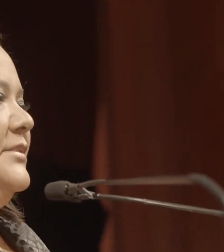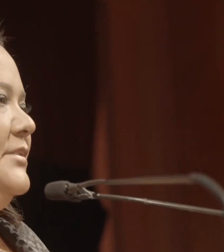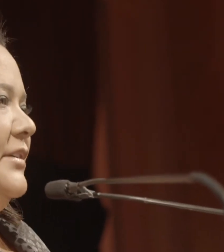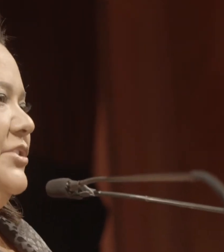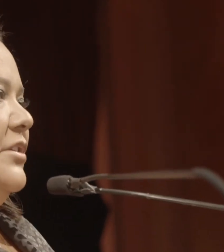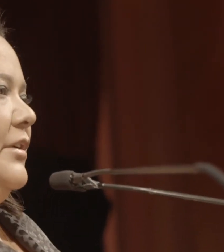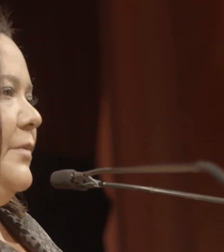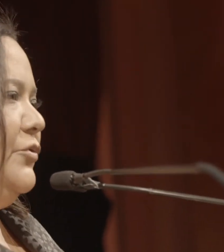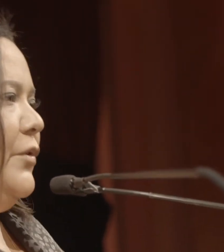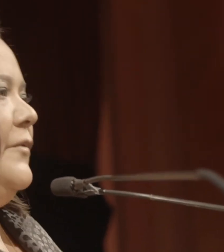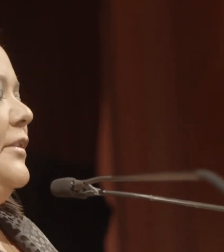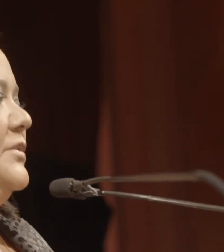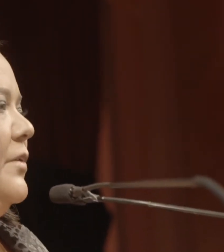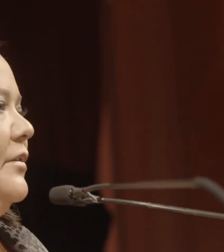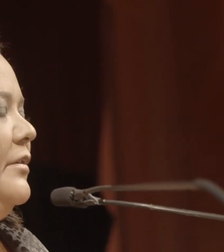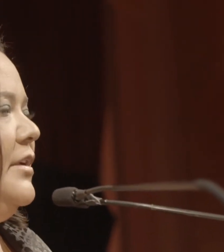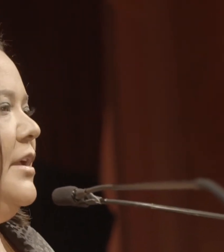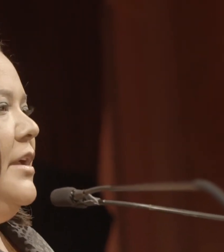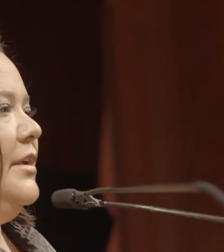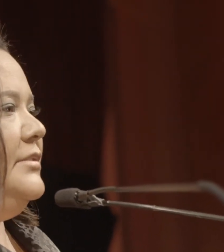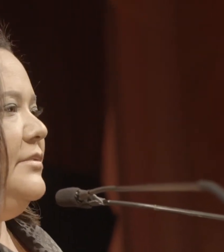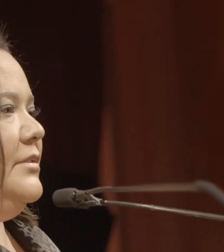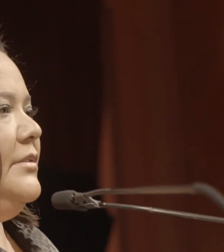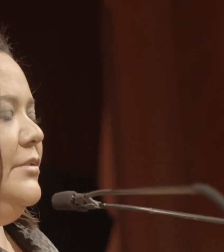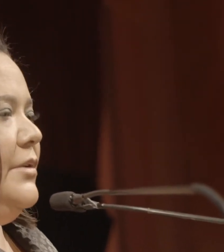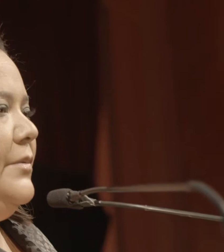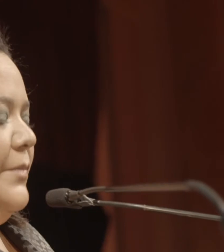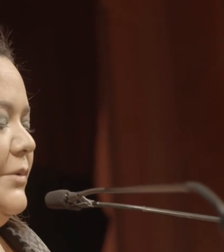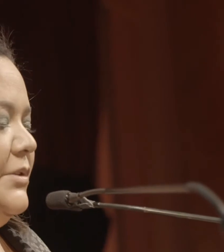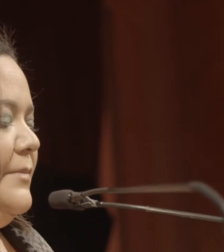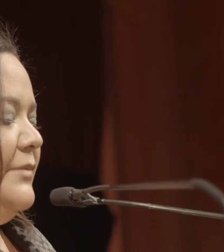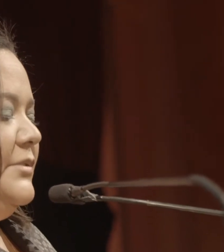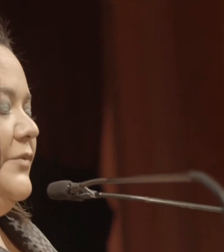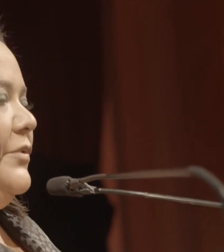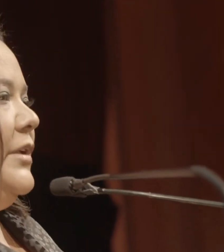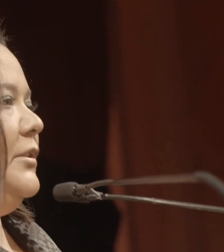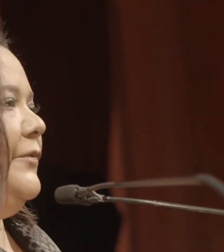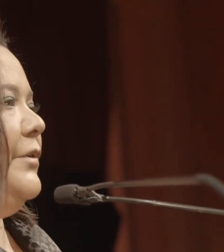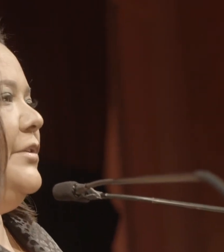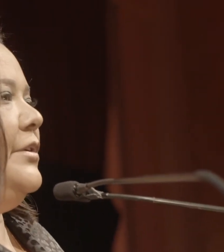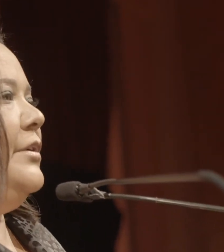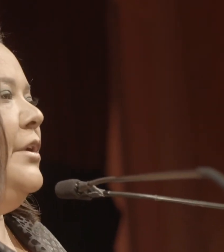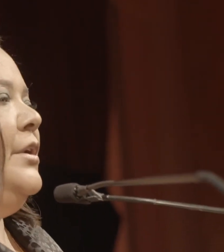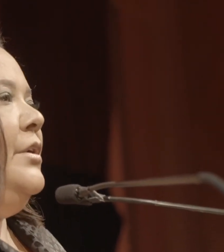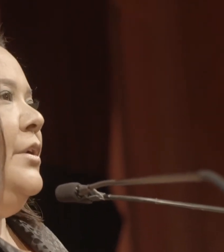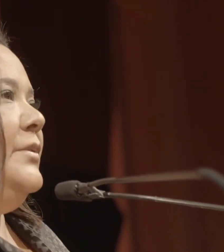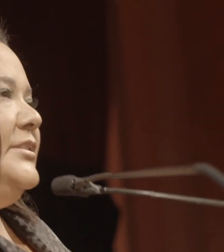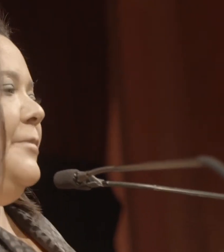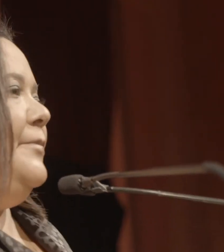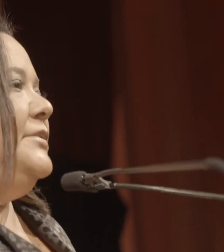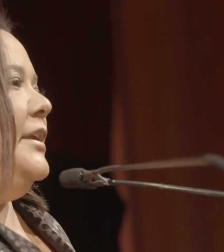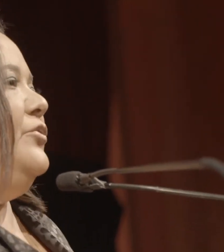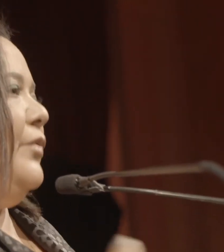to Ntozake Shange, what drove Alice Walker into the mountains of Northern California, what